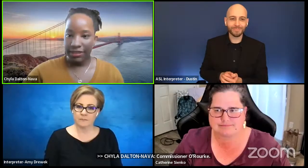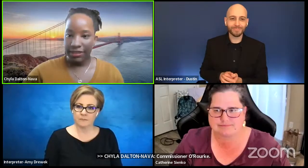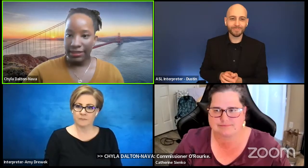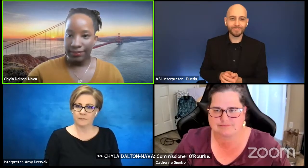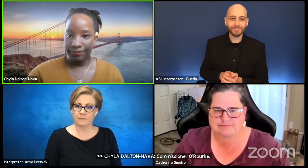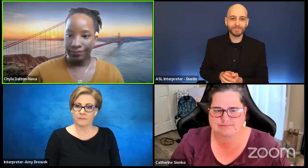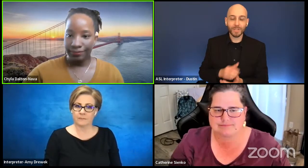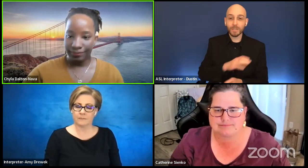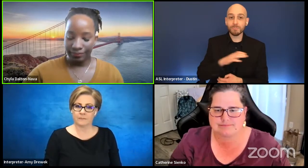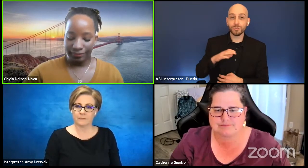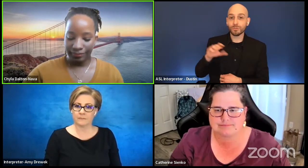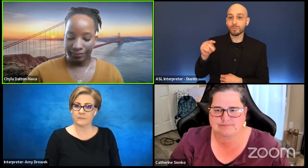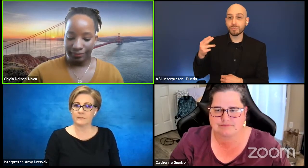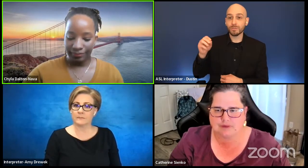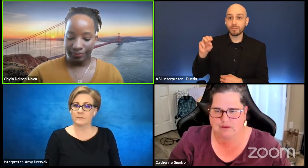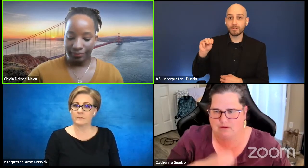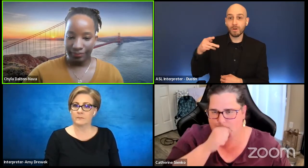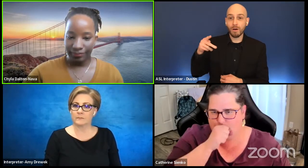Thompson?